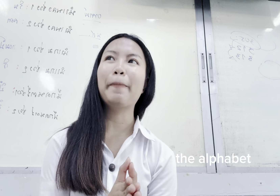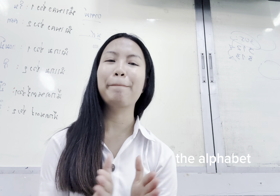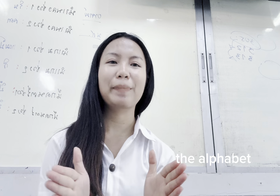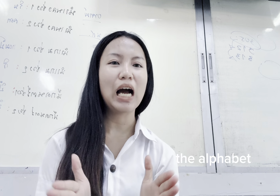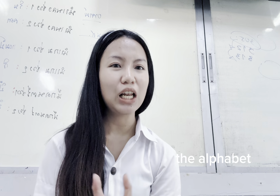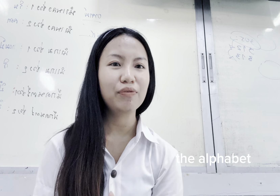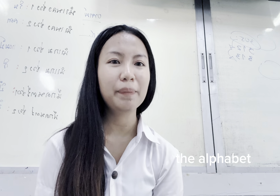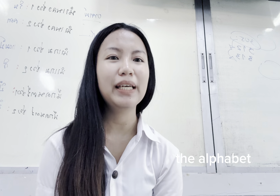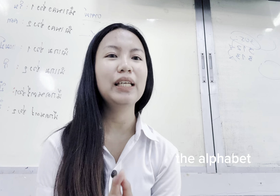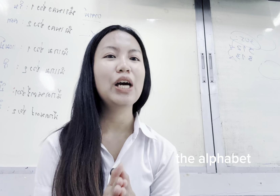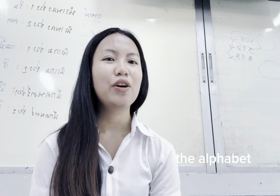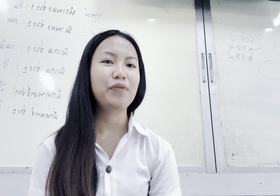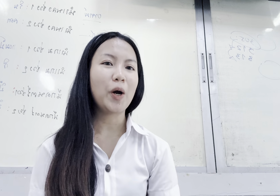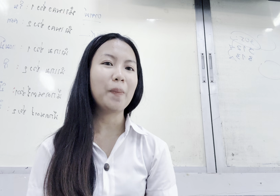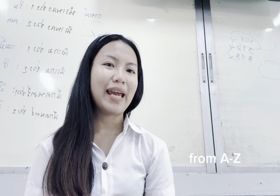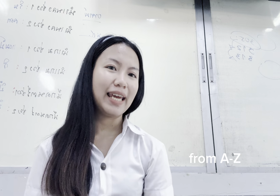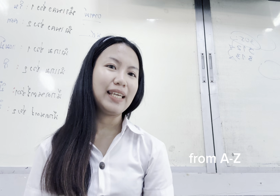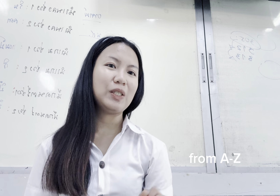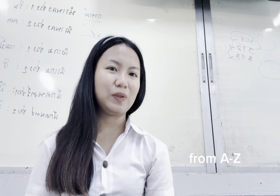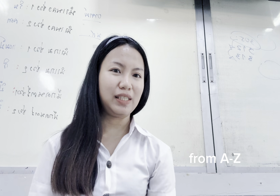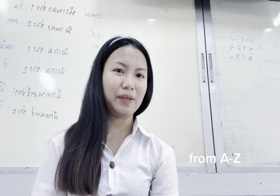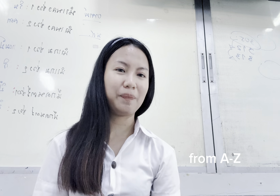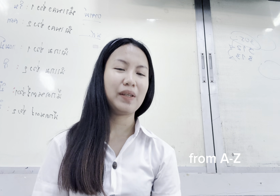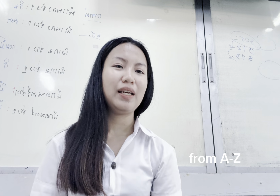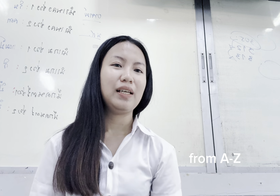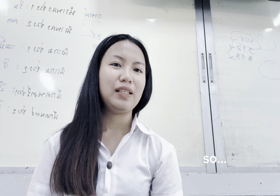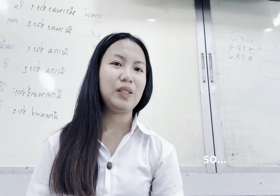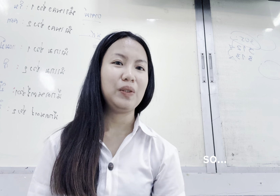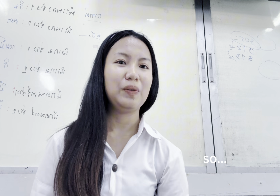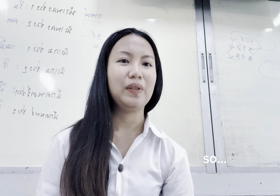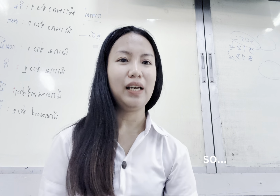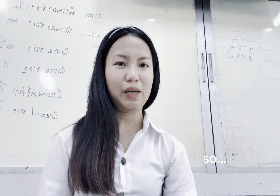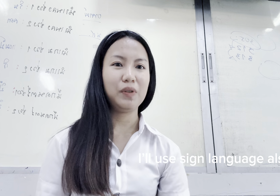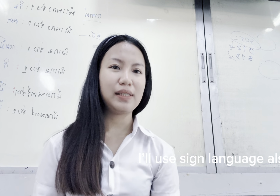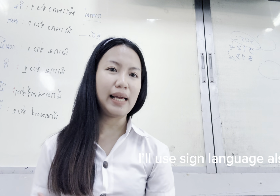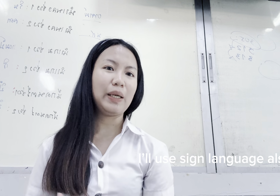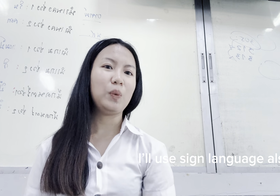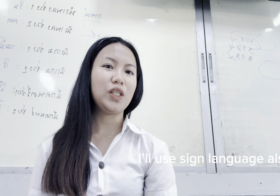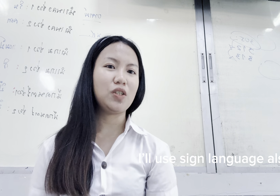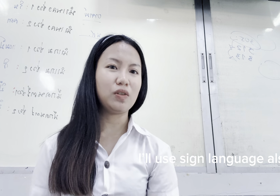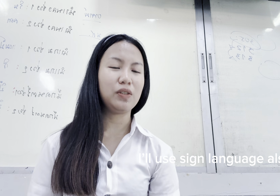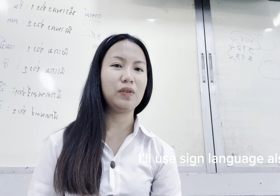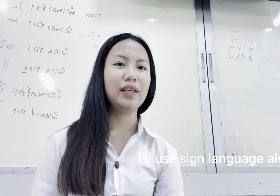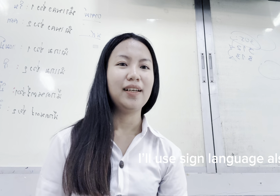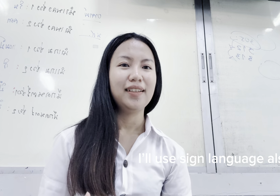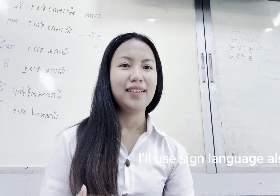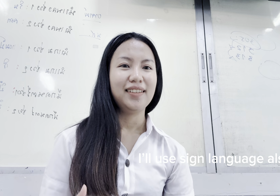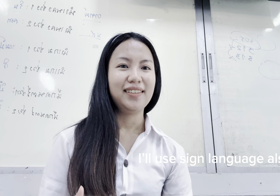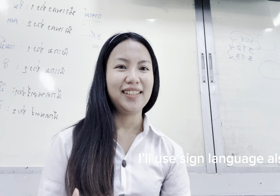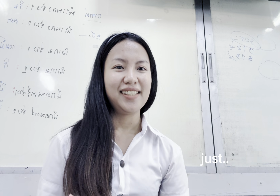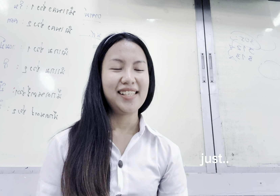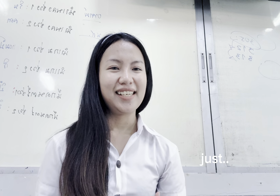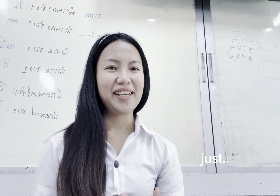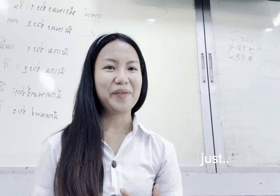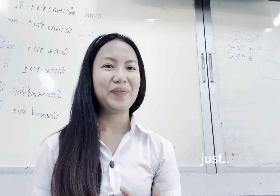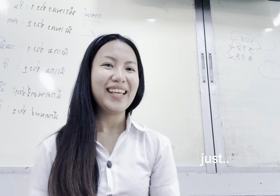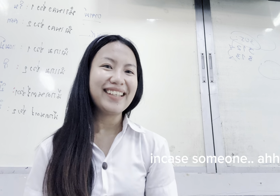the alphabet from A to Z. So I'll use sign language also. Just in